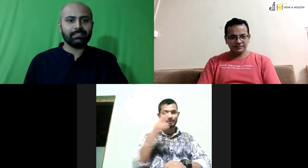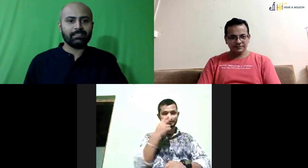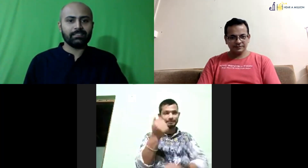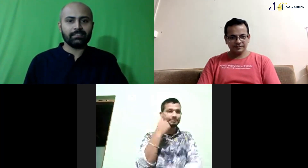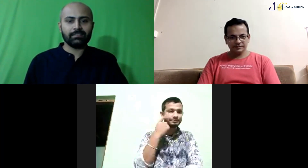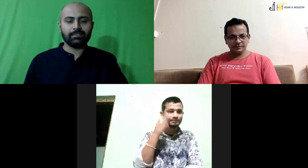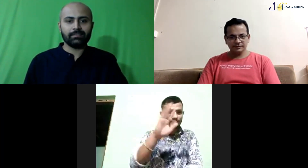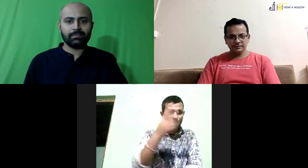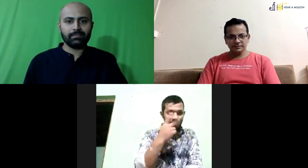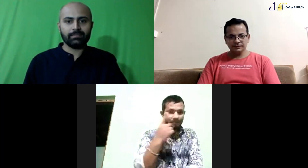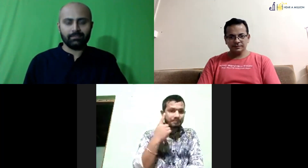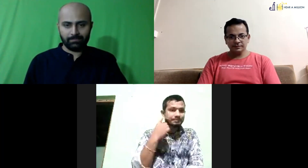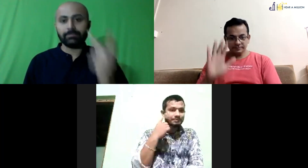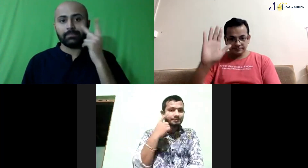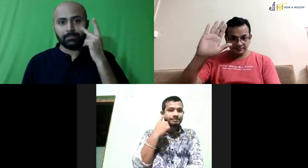Sarjan.